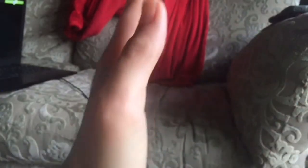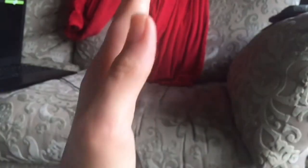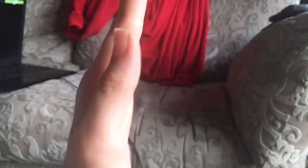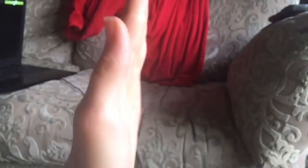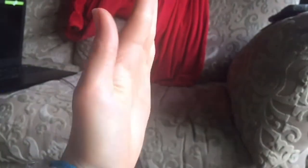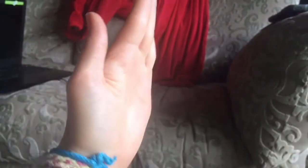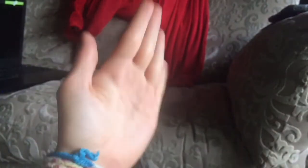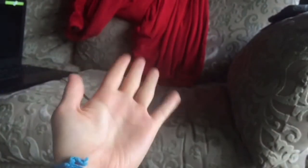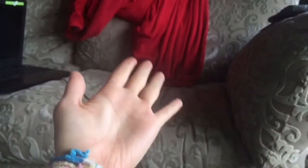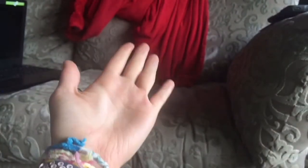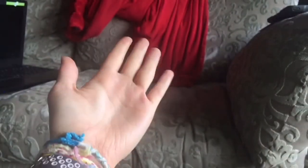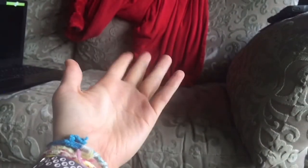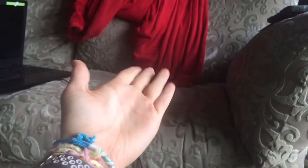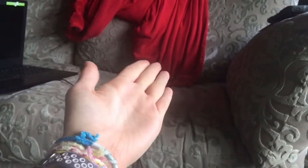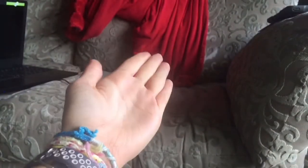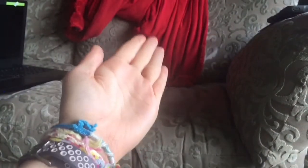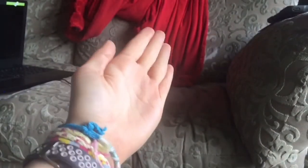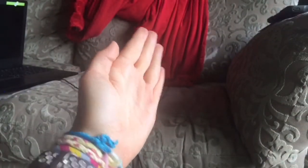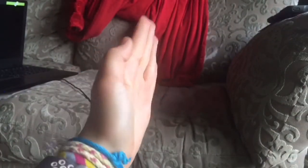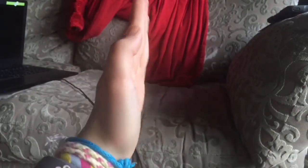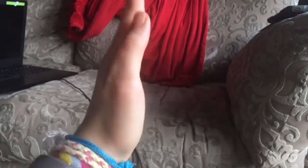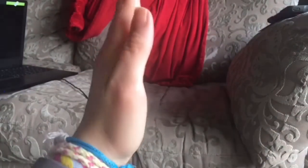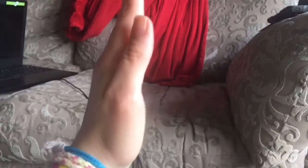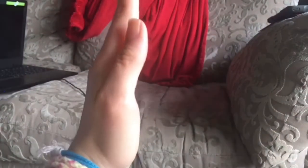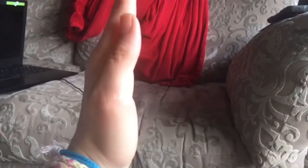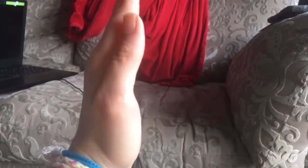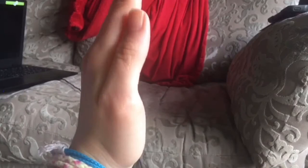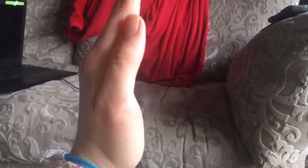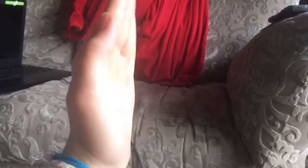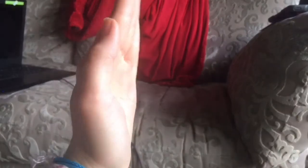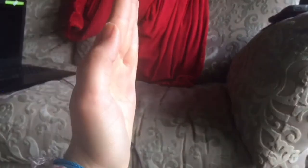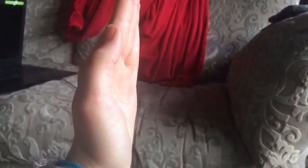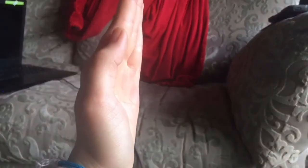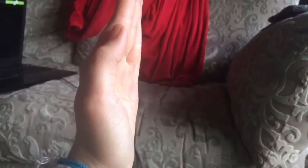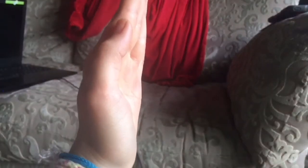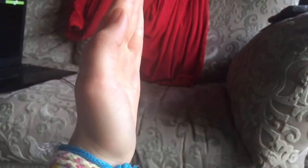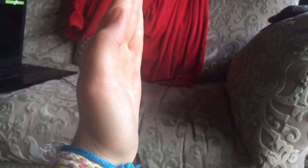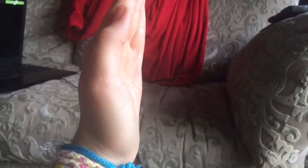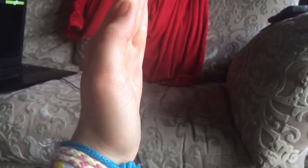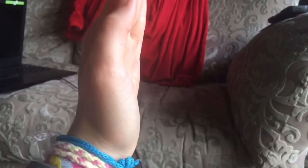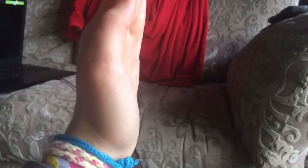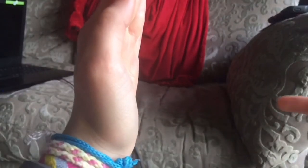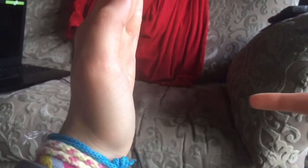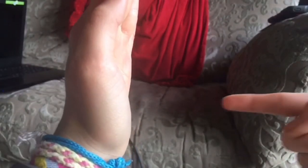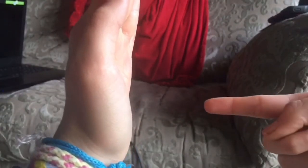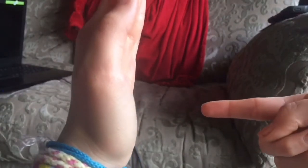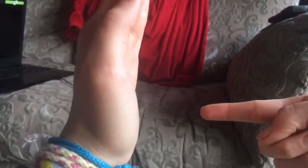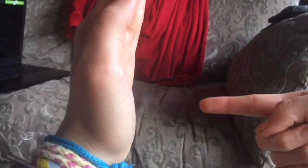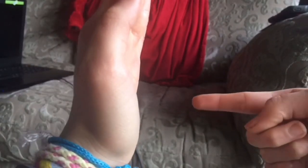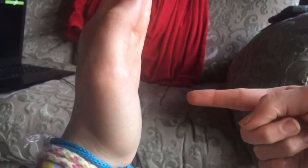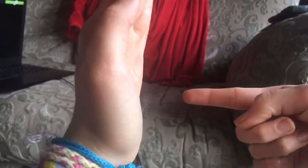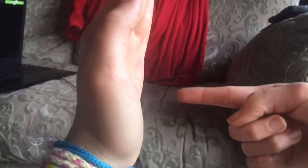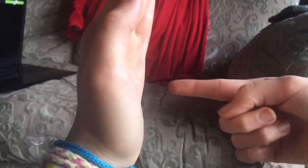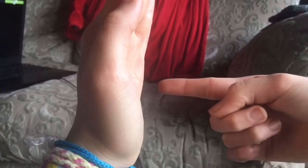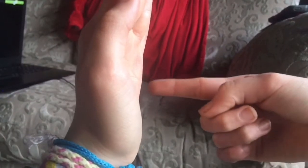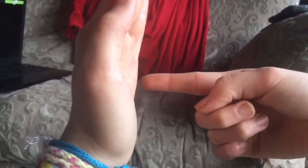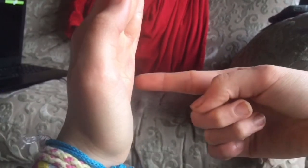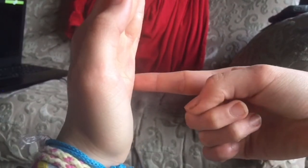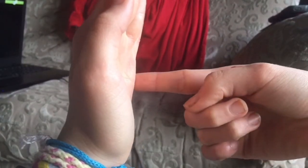you're going to get your palm and it's going to be straight, but this time it's going to be upwards. Then you get your pointing finger and you